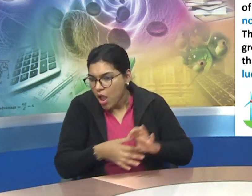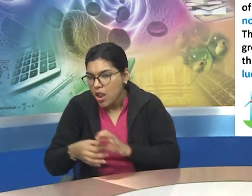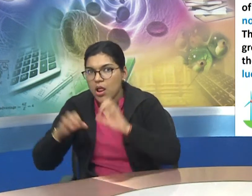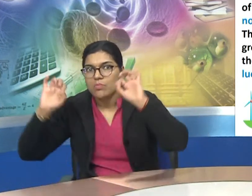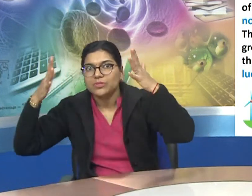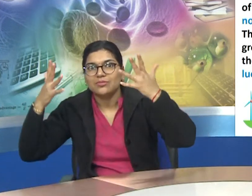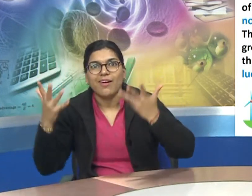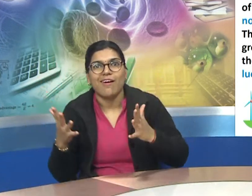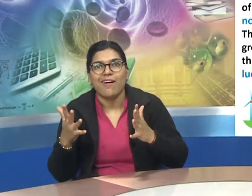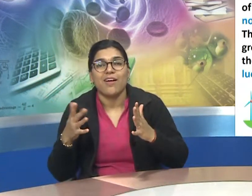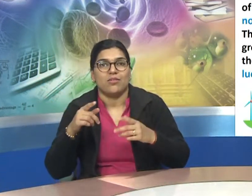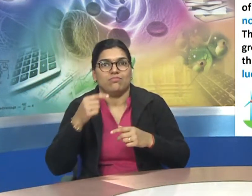world.